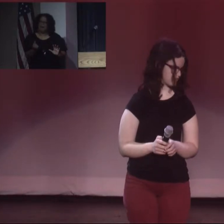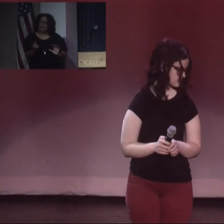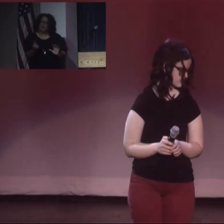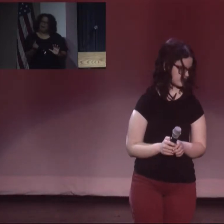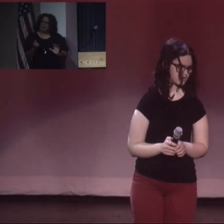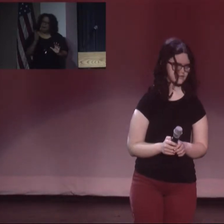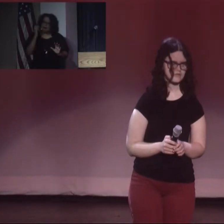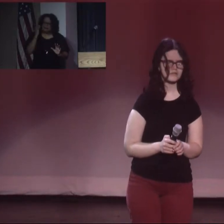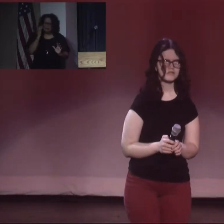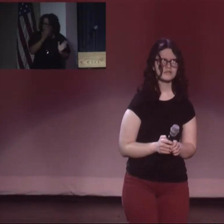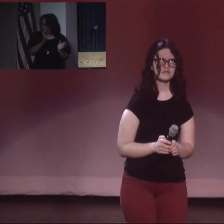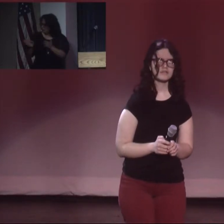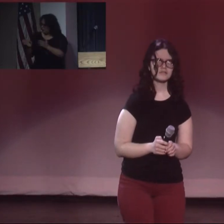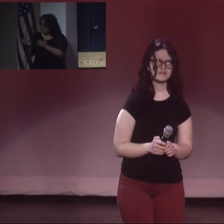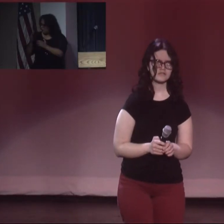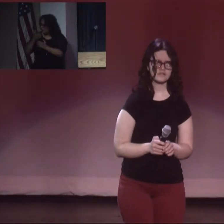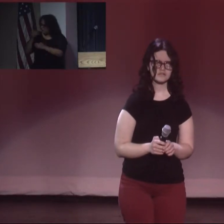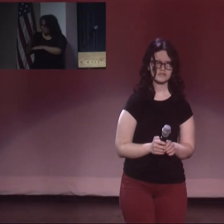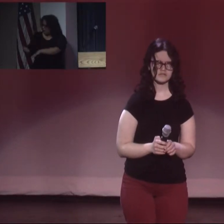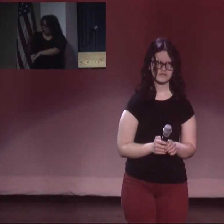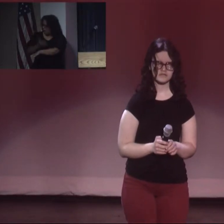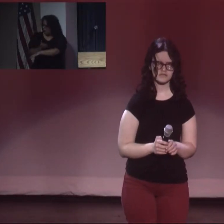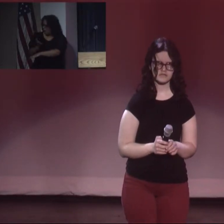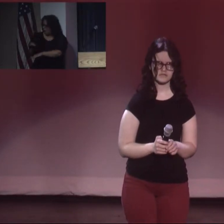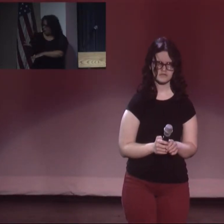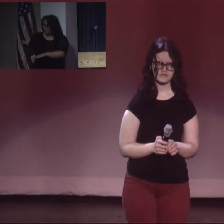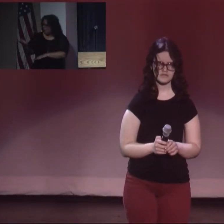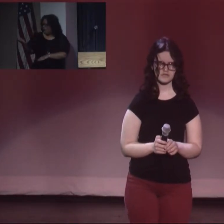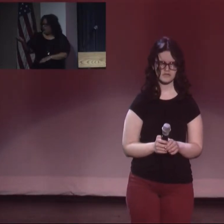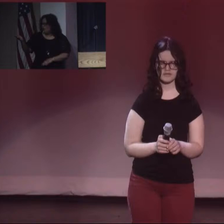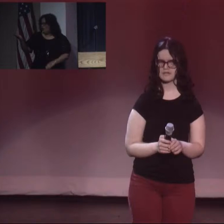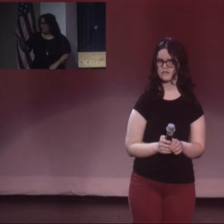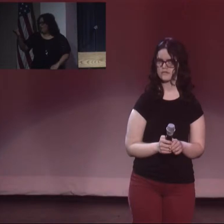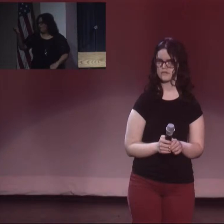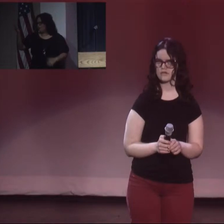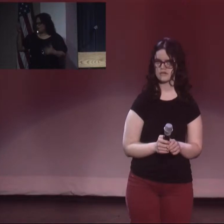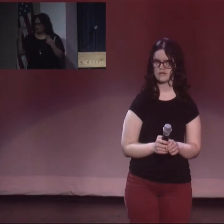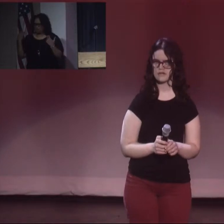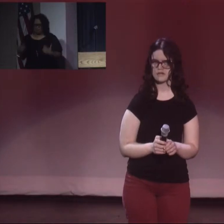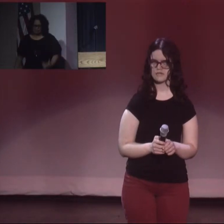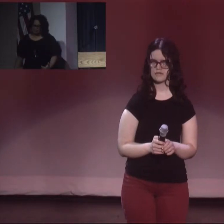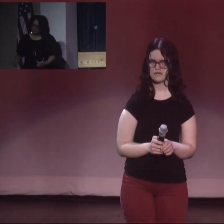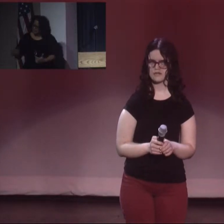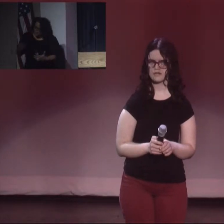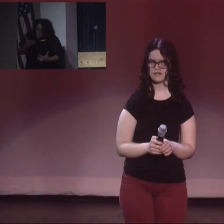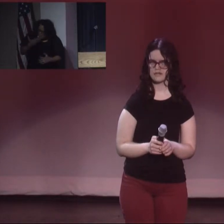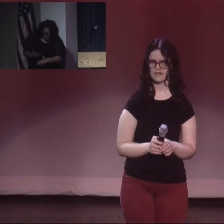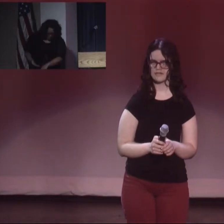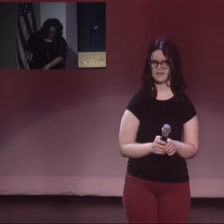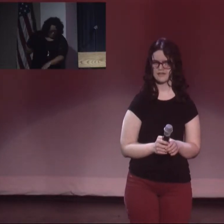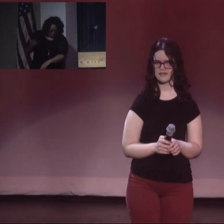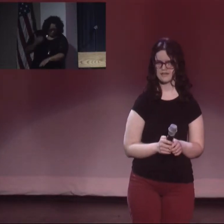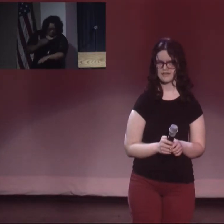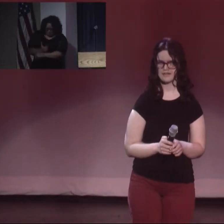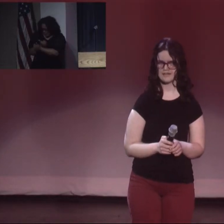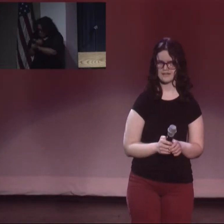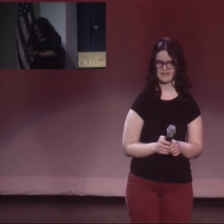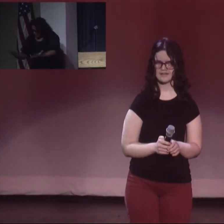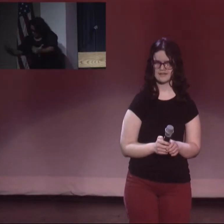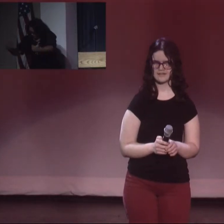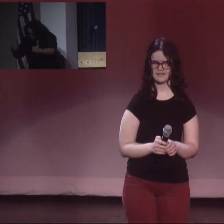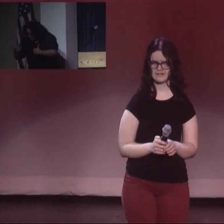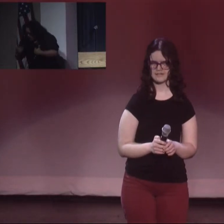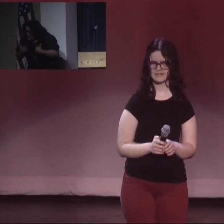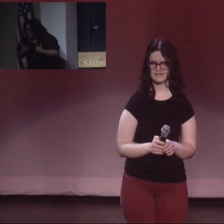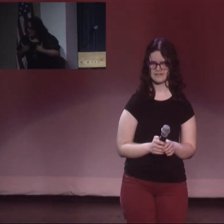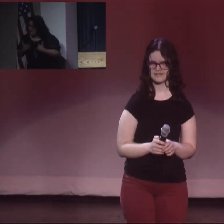if the grass was greener on the other side of all I've had